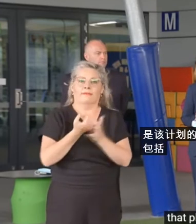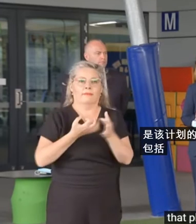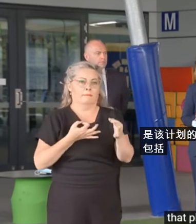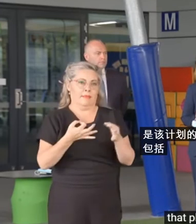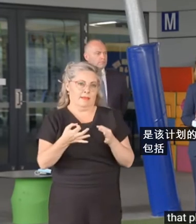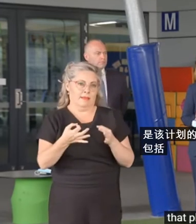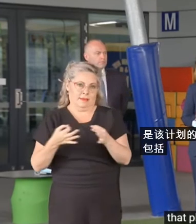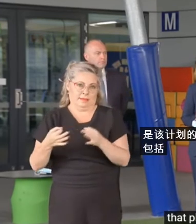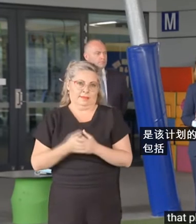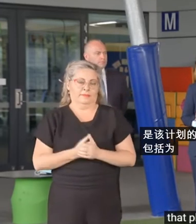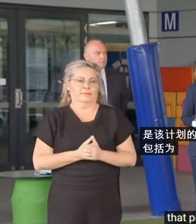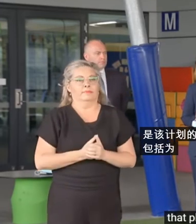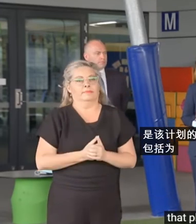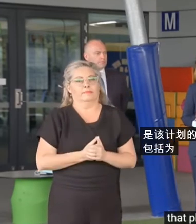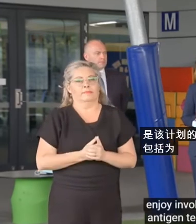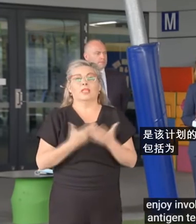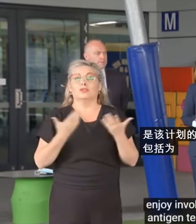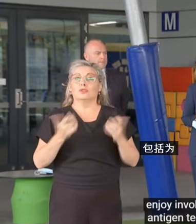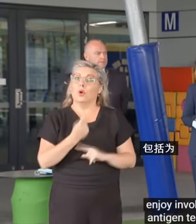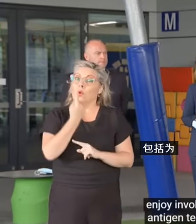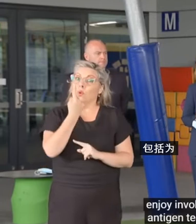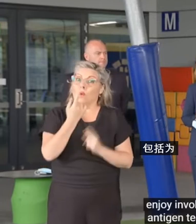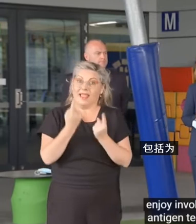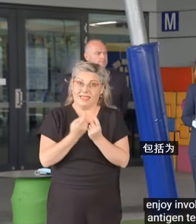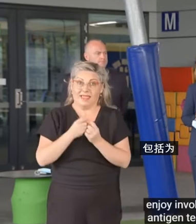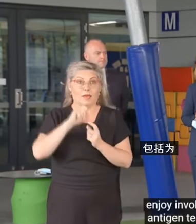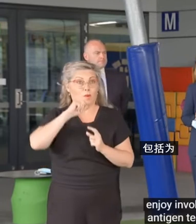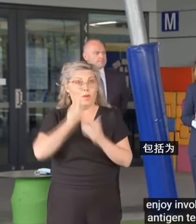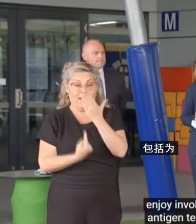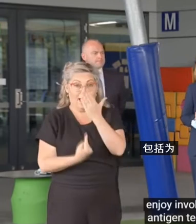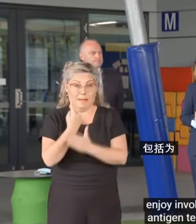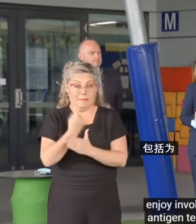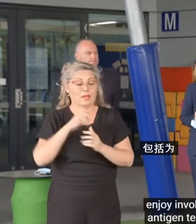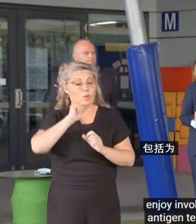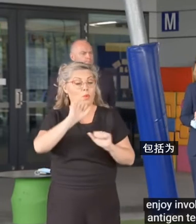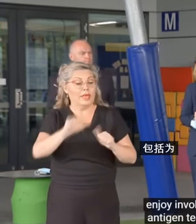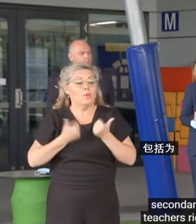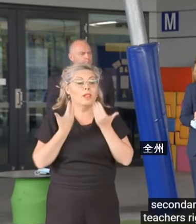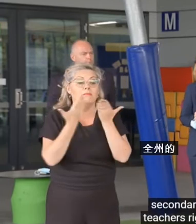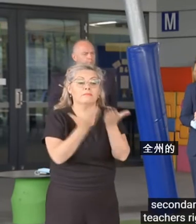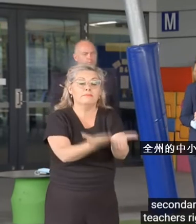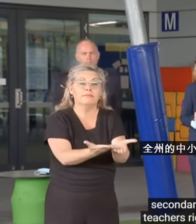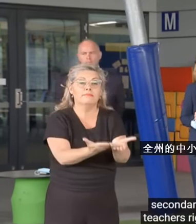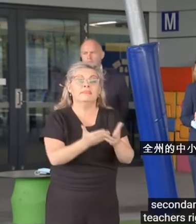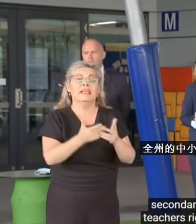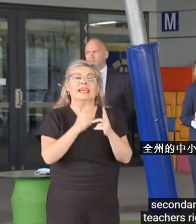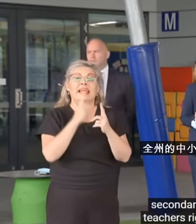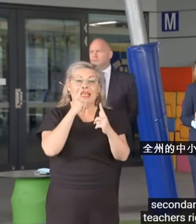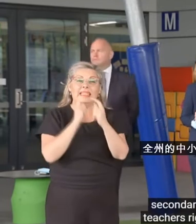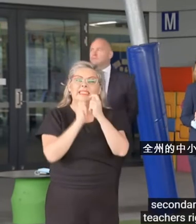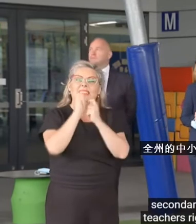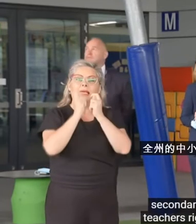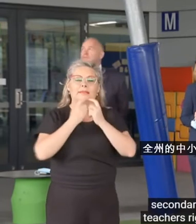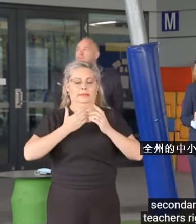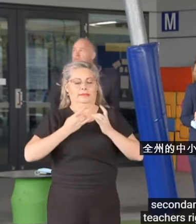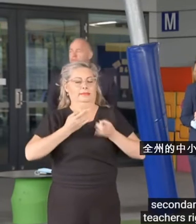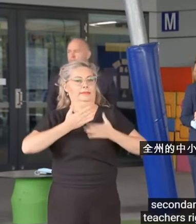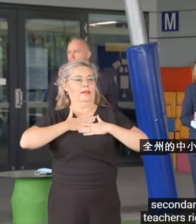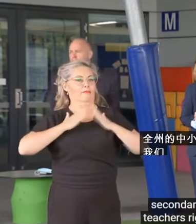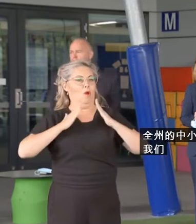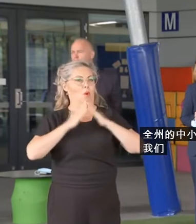involves providing rapid antigen tests for primary and secondary students and for teachers right across our